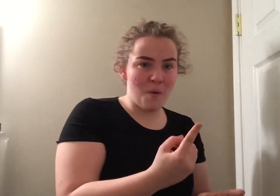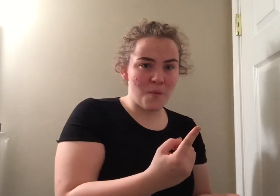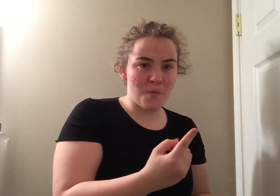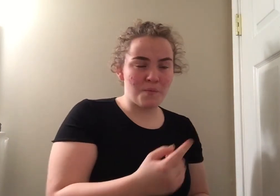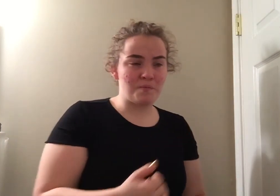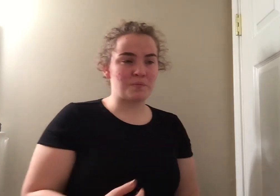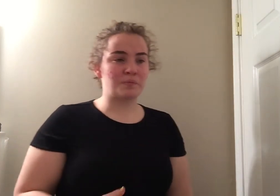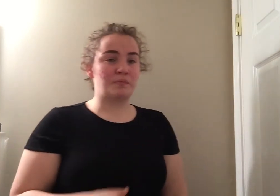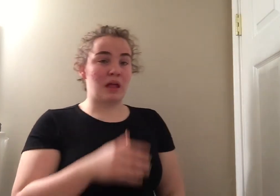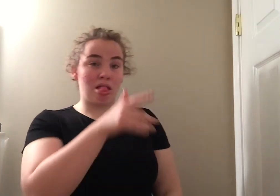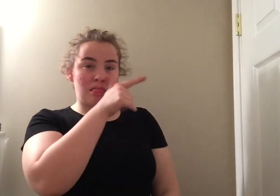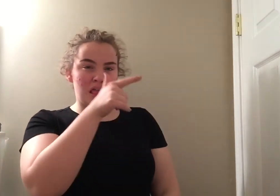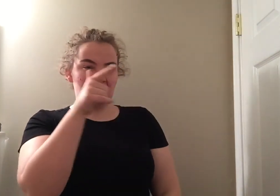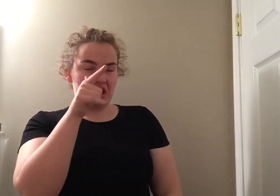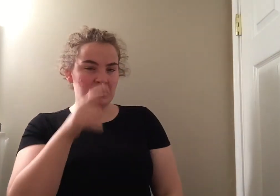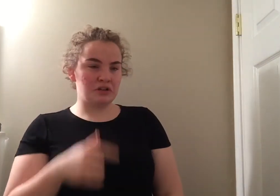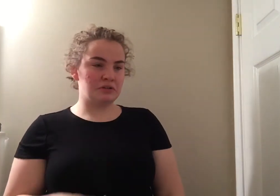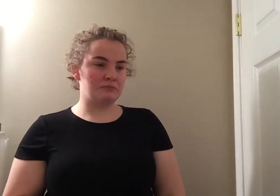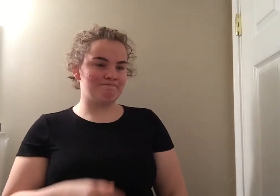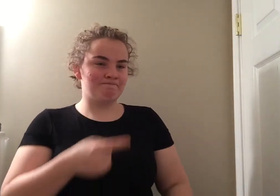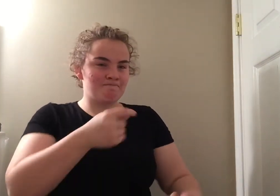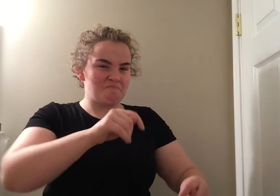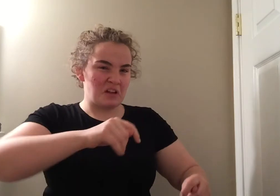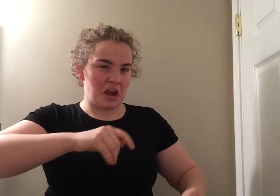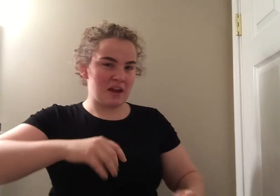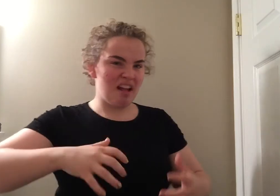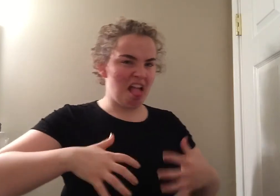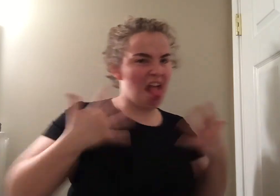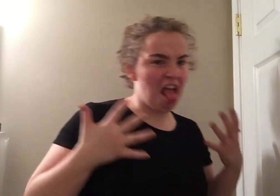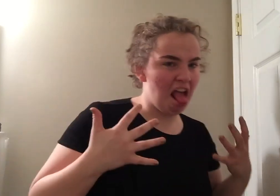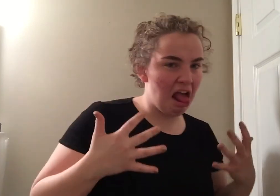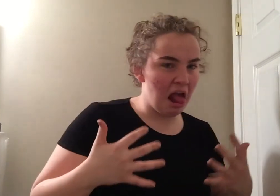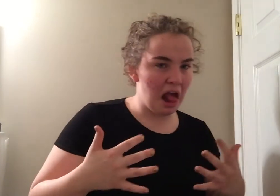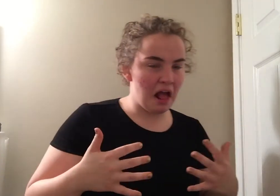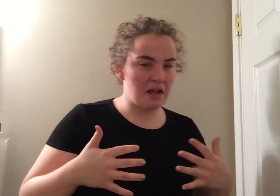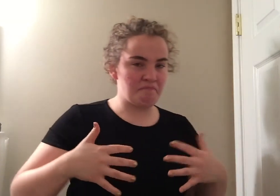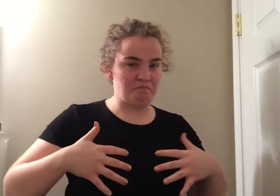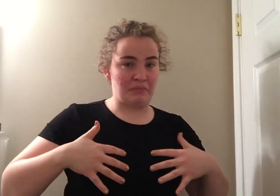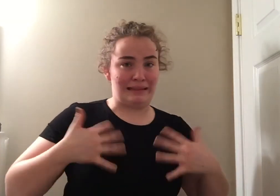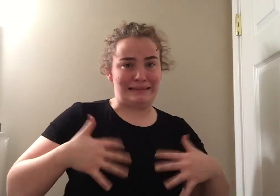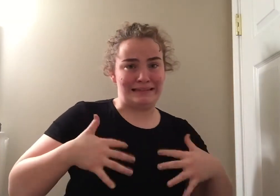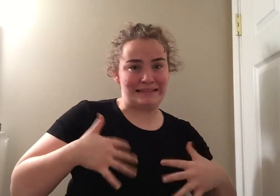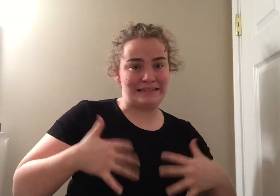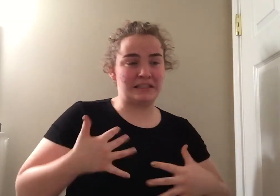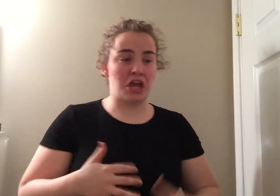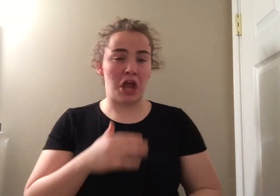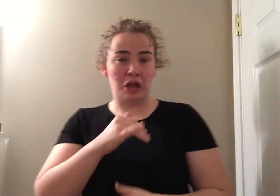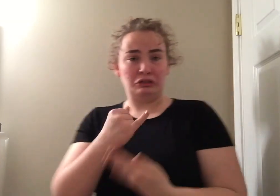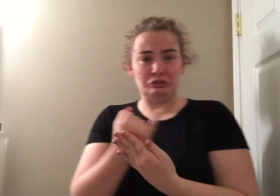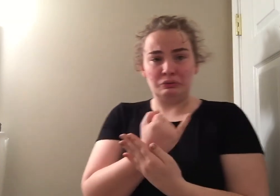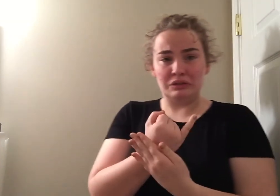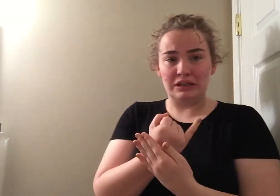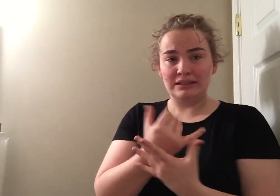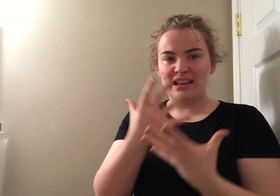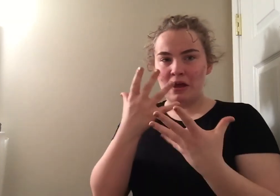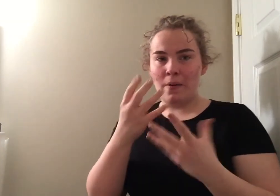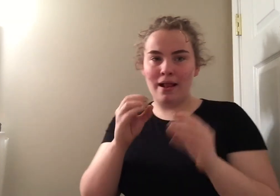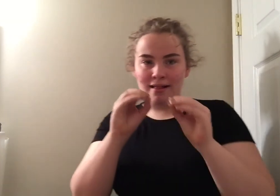nifty disguises. She learned magic and tried to make him disappear. When that didn't work, she